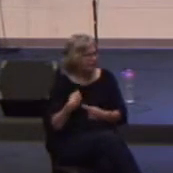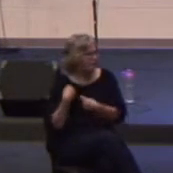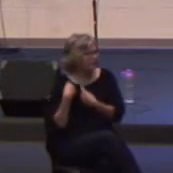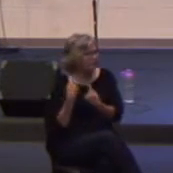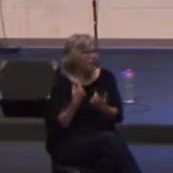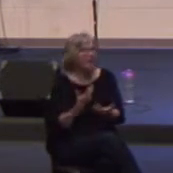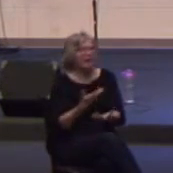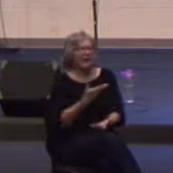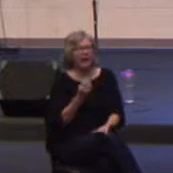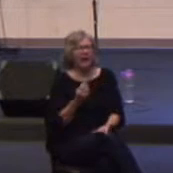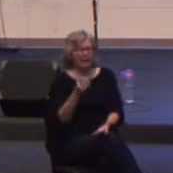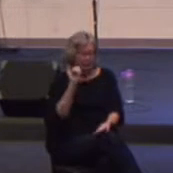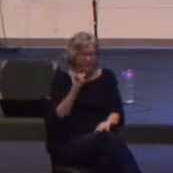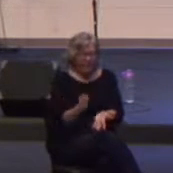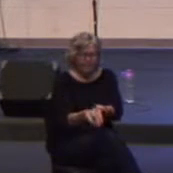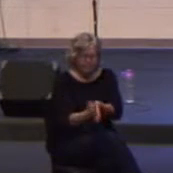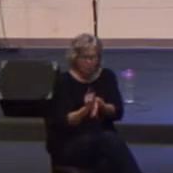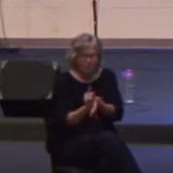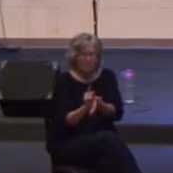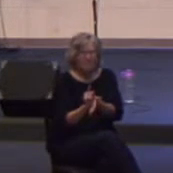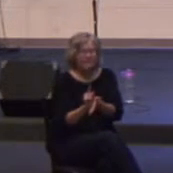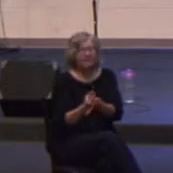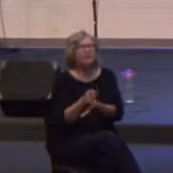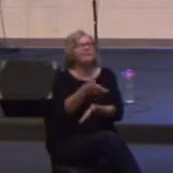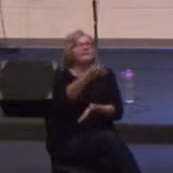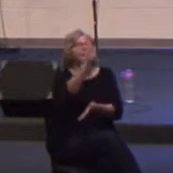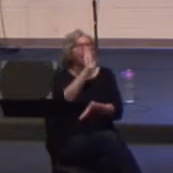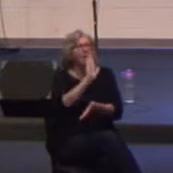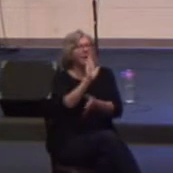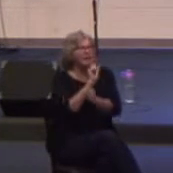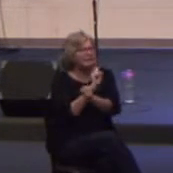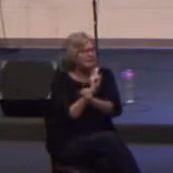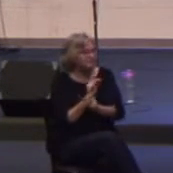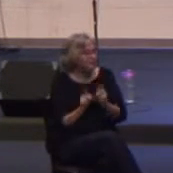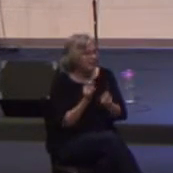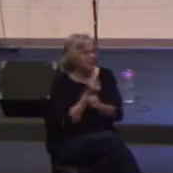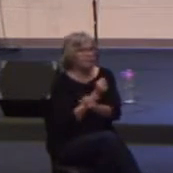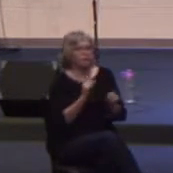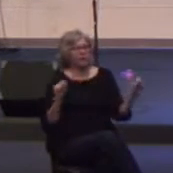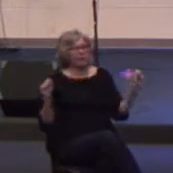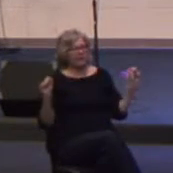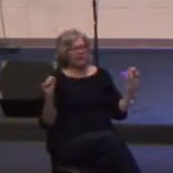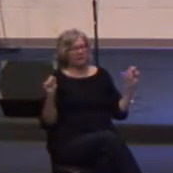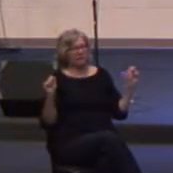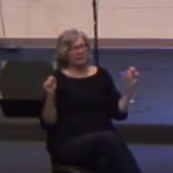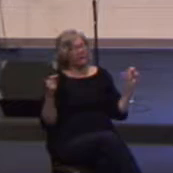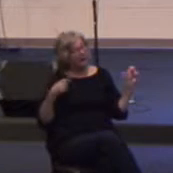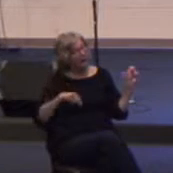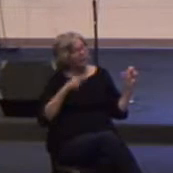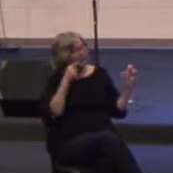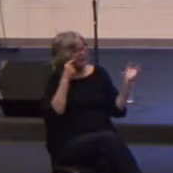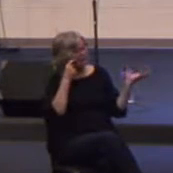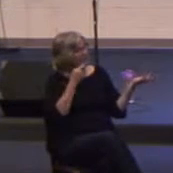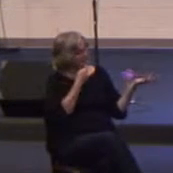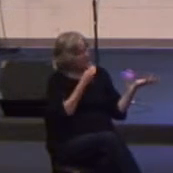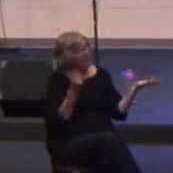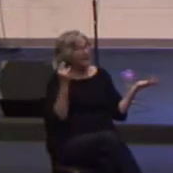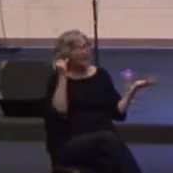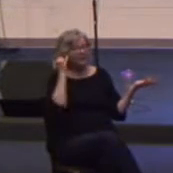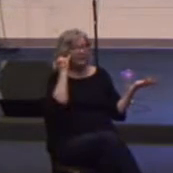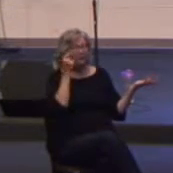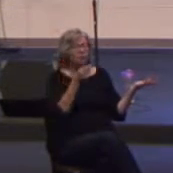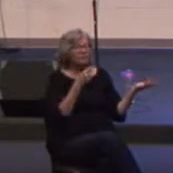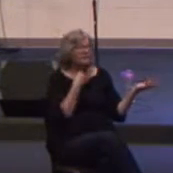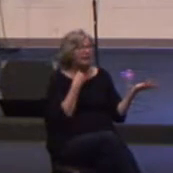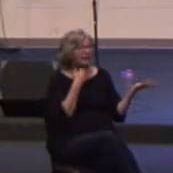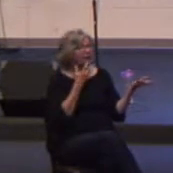people were finally freed from slavery. And we said to us as well, if you are stuck and you want to find freedom, will you make the